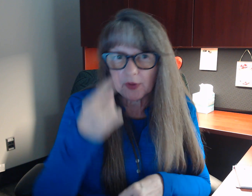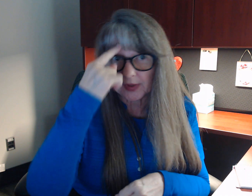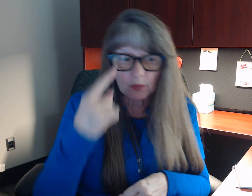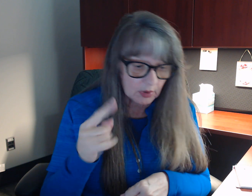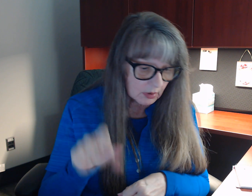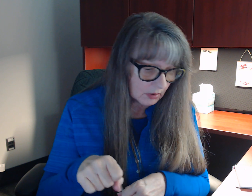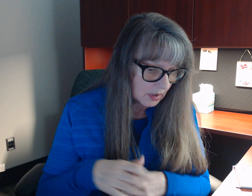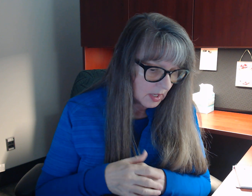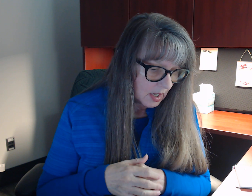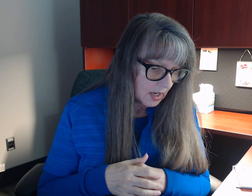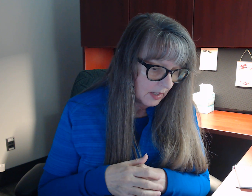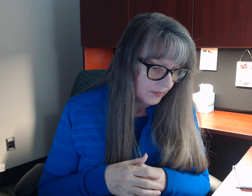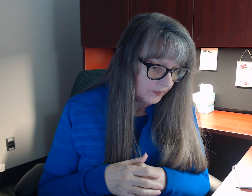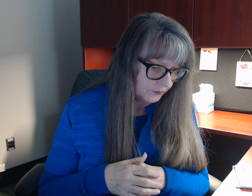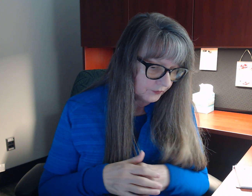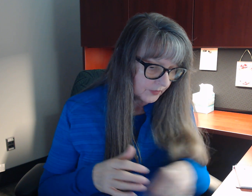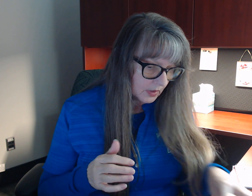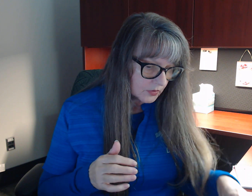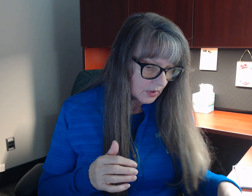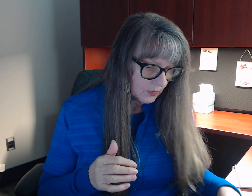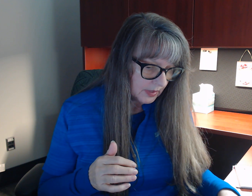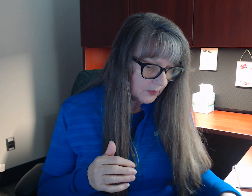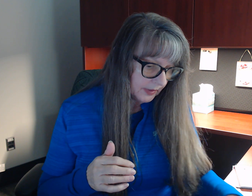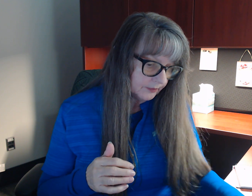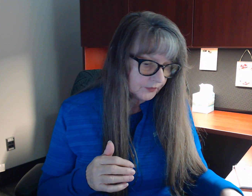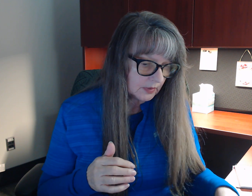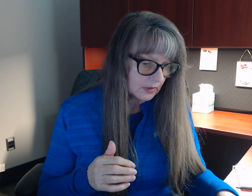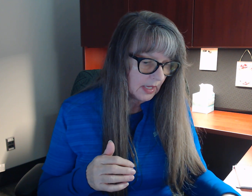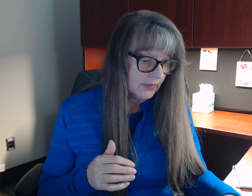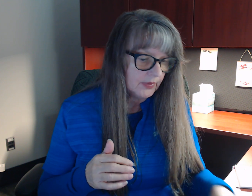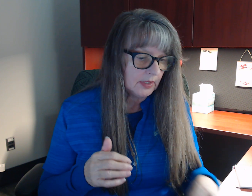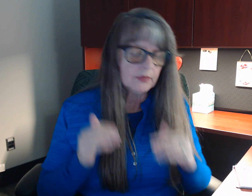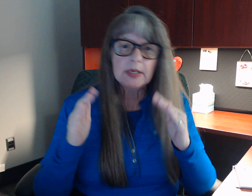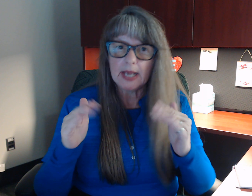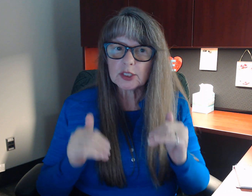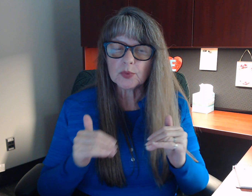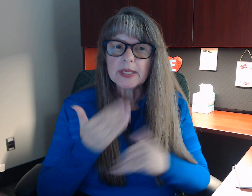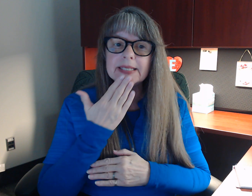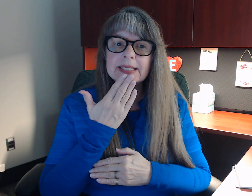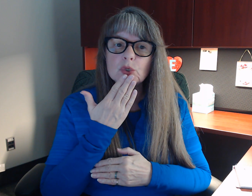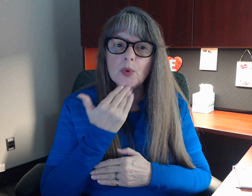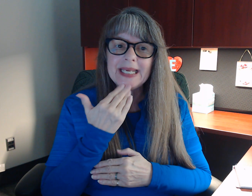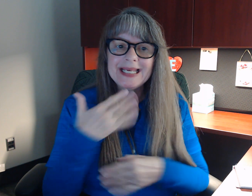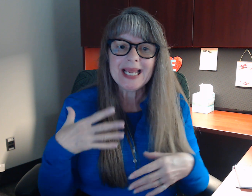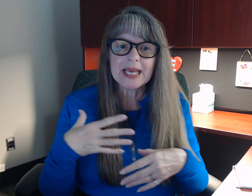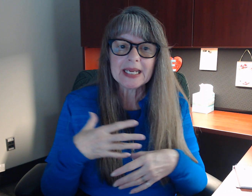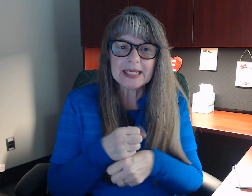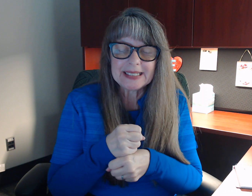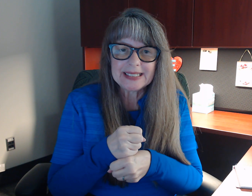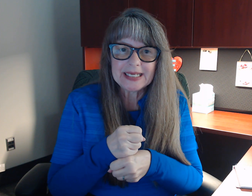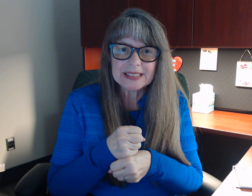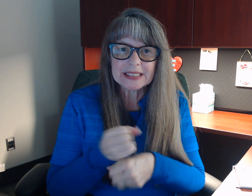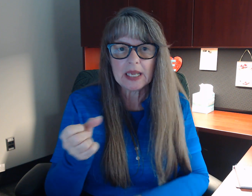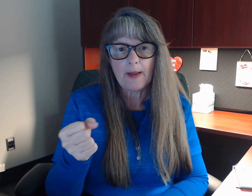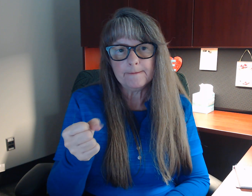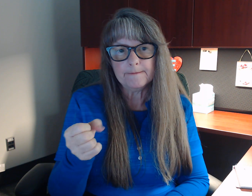they were. So anyway, and then the next one is sweetened condensed